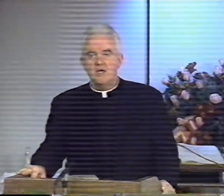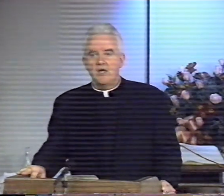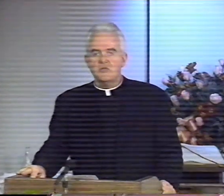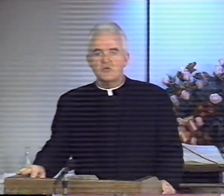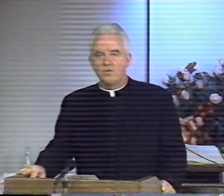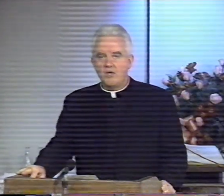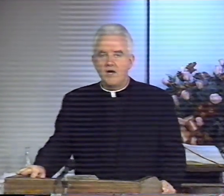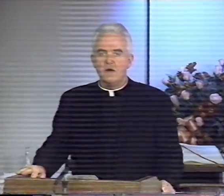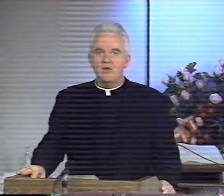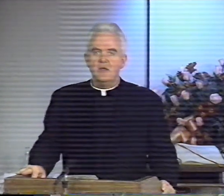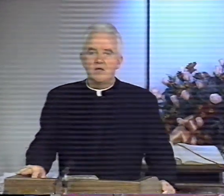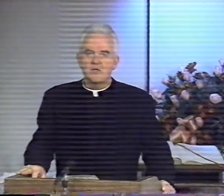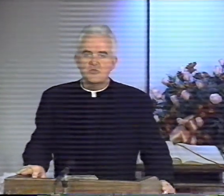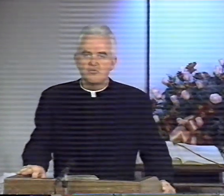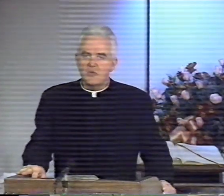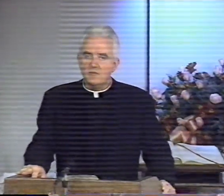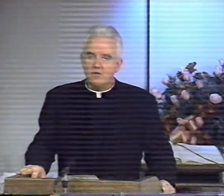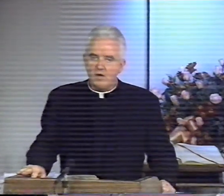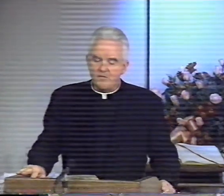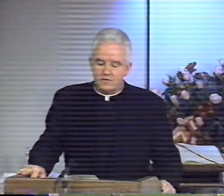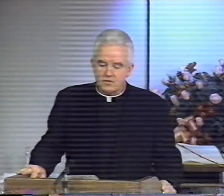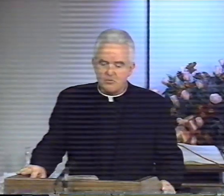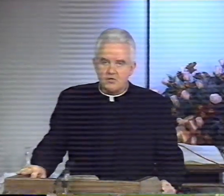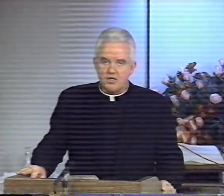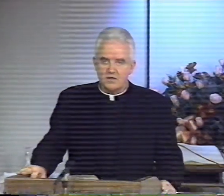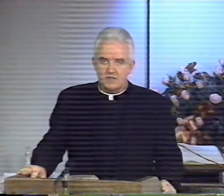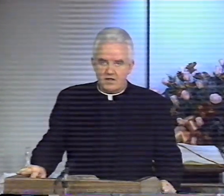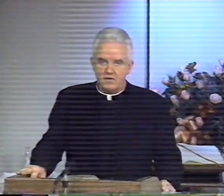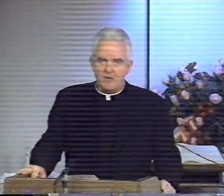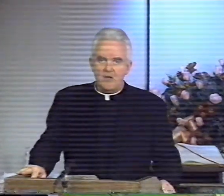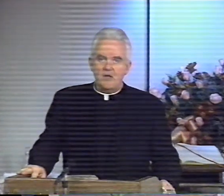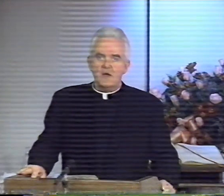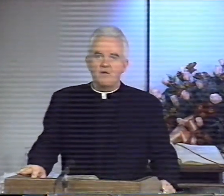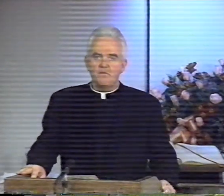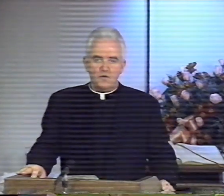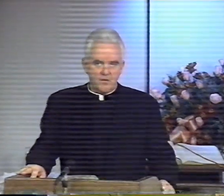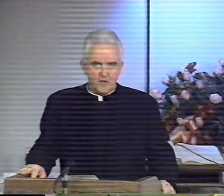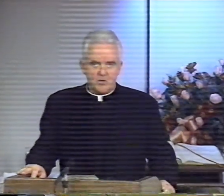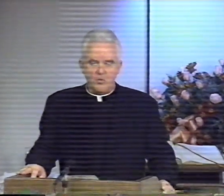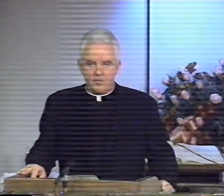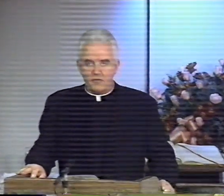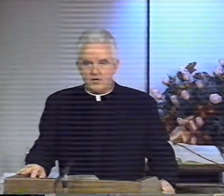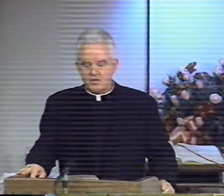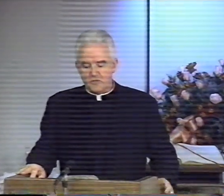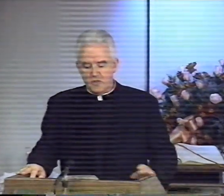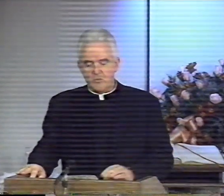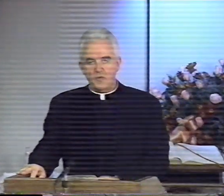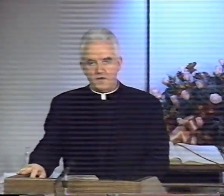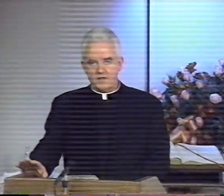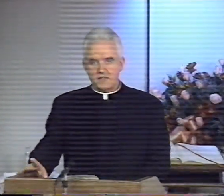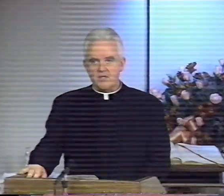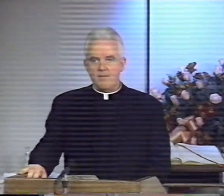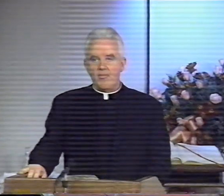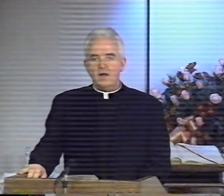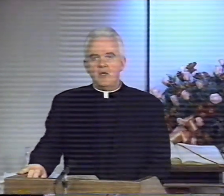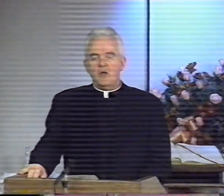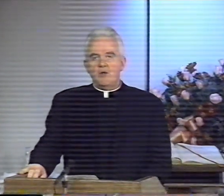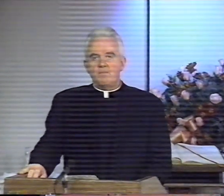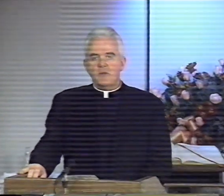And so we are extremely grateful to Channel 7 for their cooperation with us. We